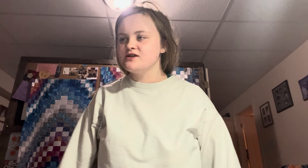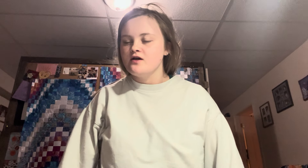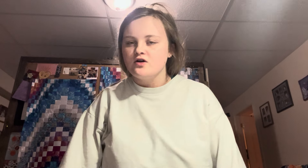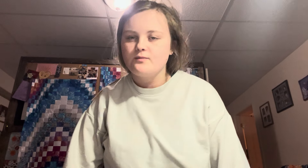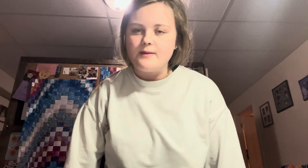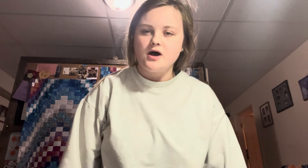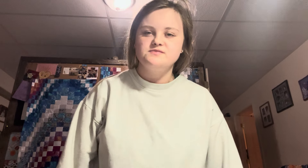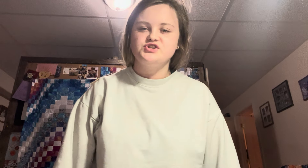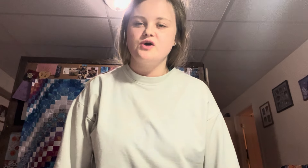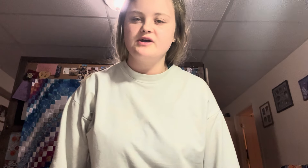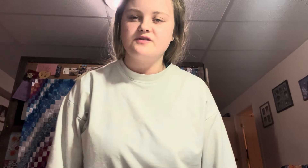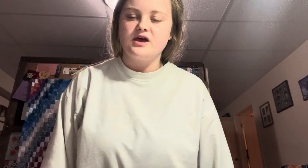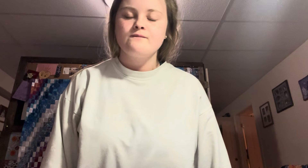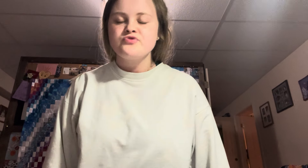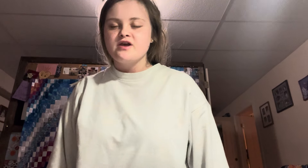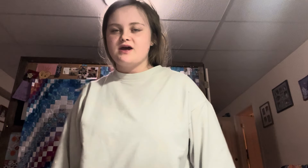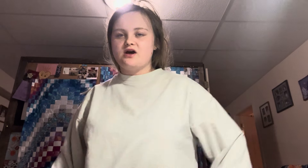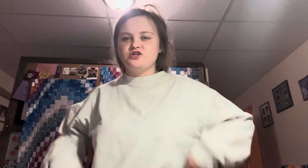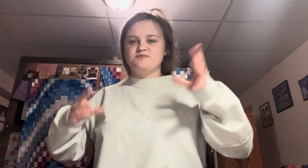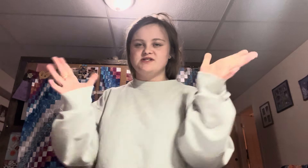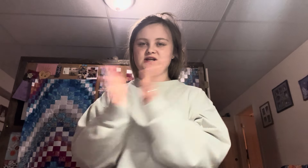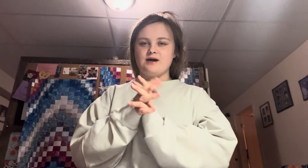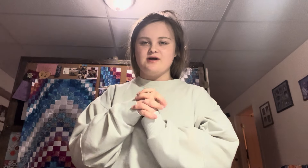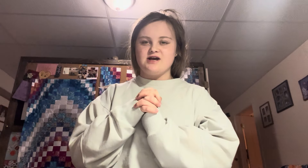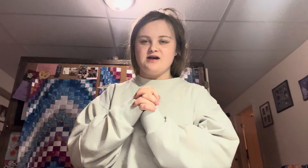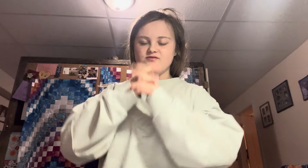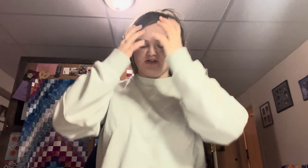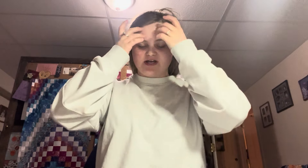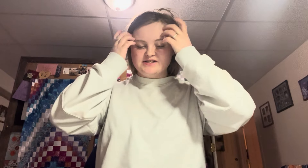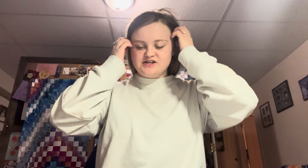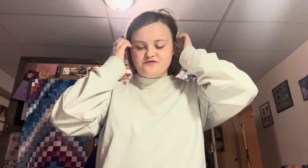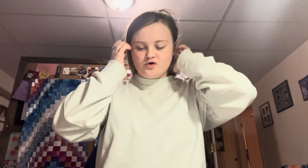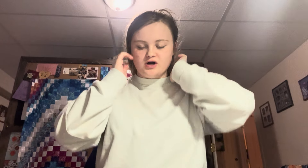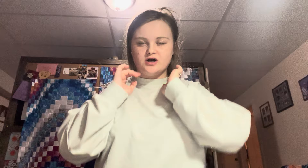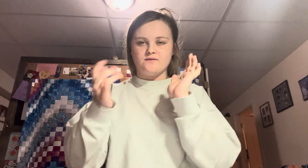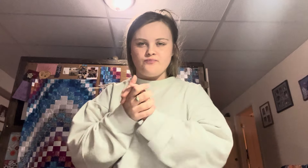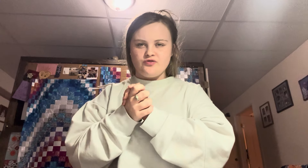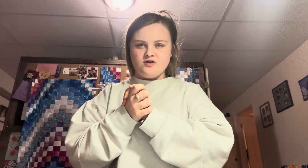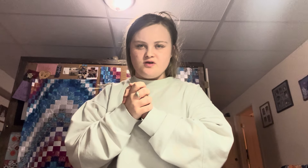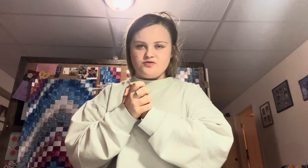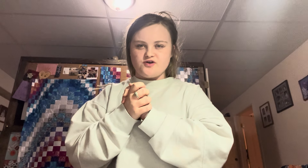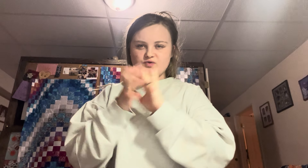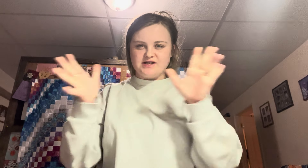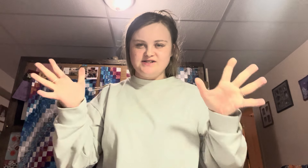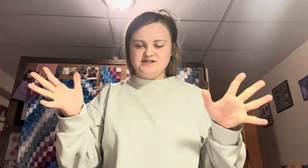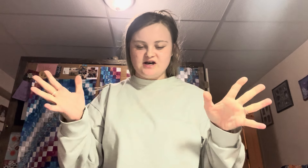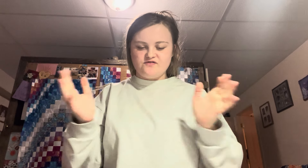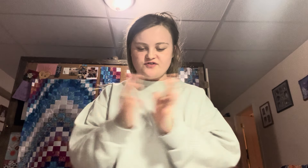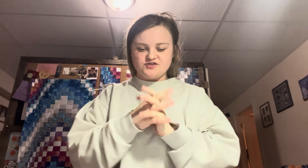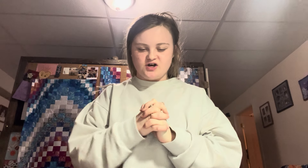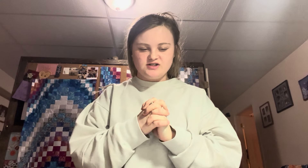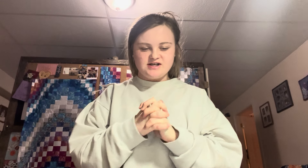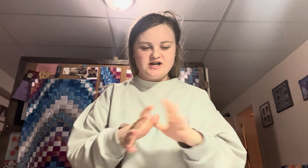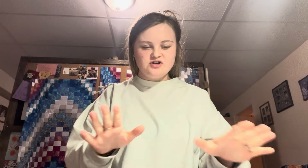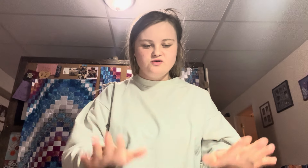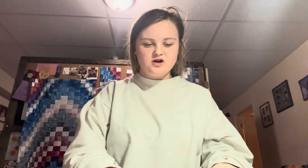or my mom's sewing thing, and I'll just be sitting at the desk for the rest of the songs that I do. All